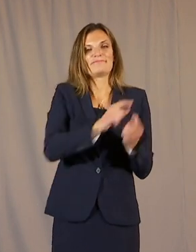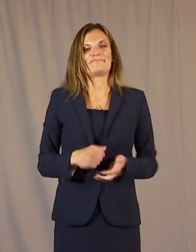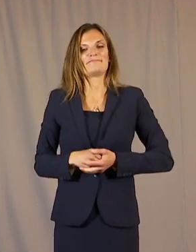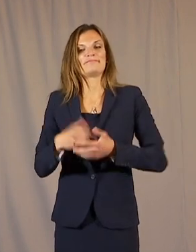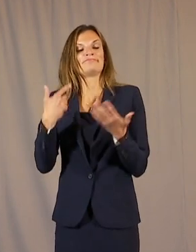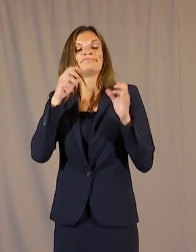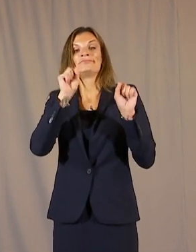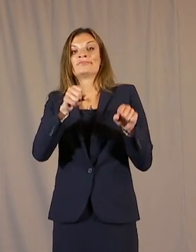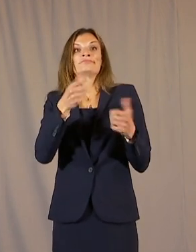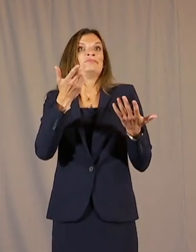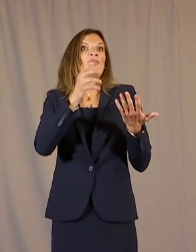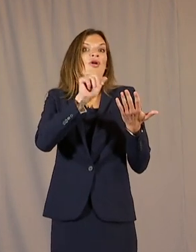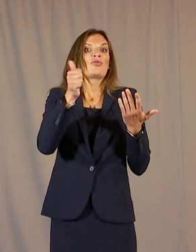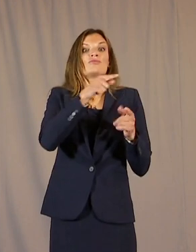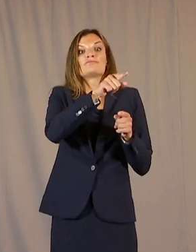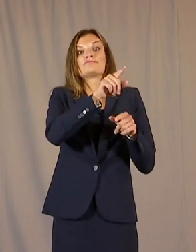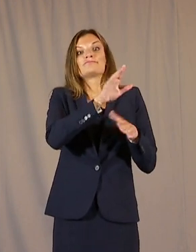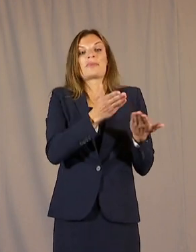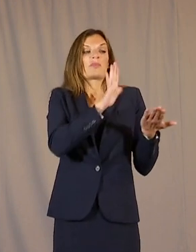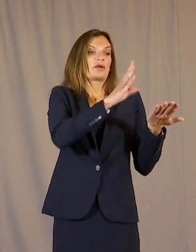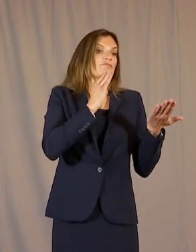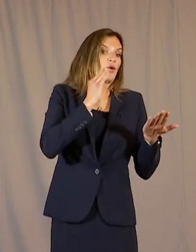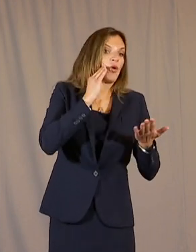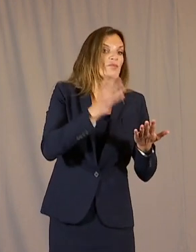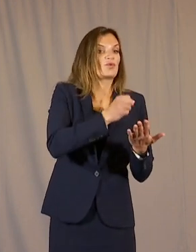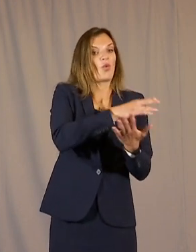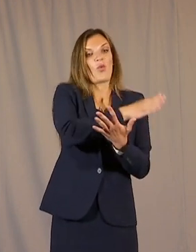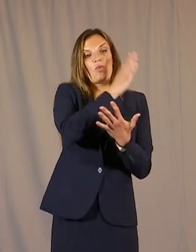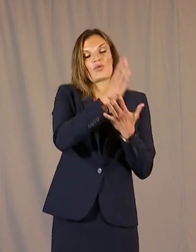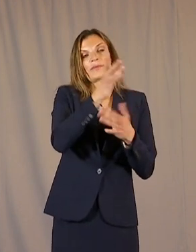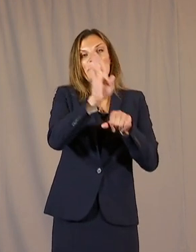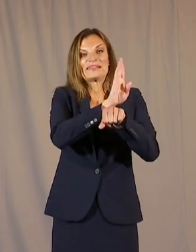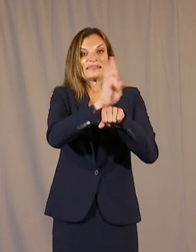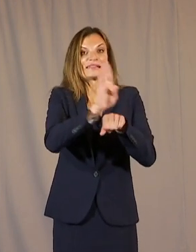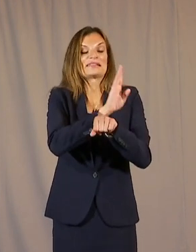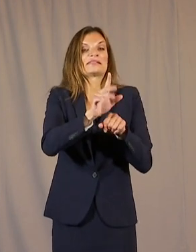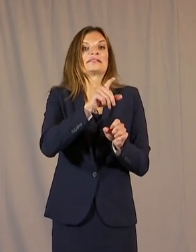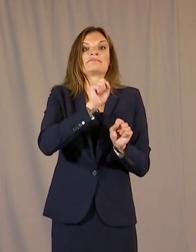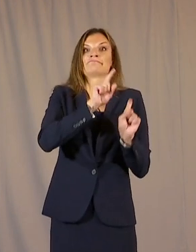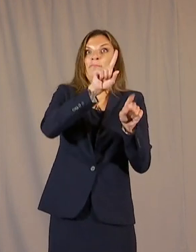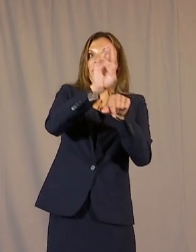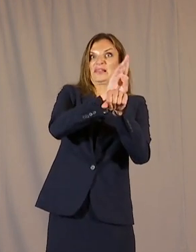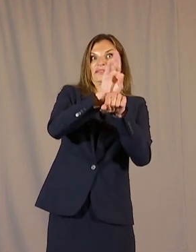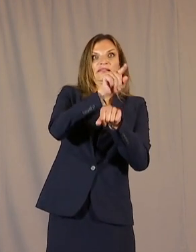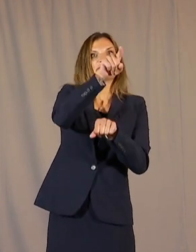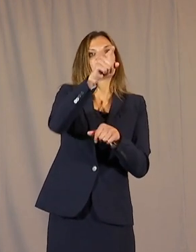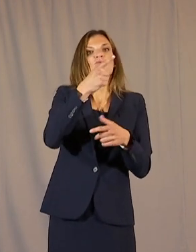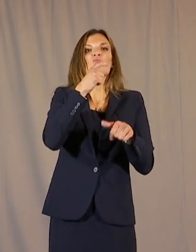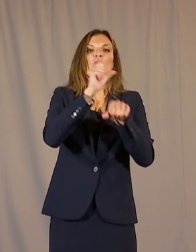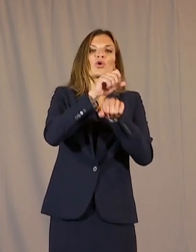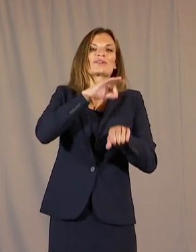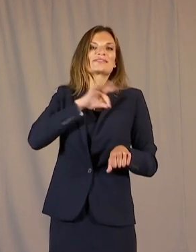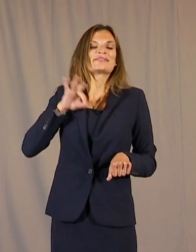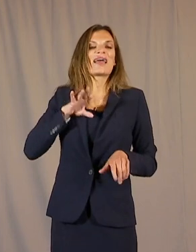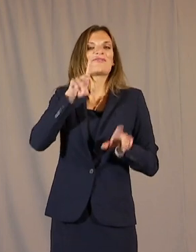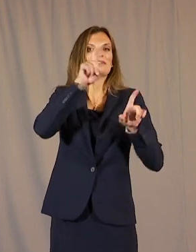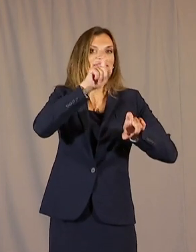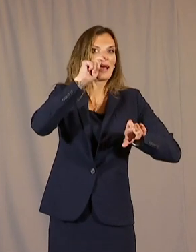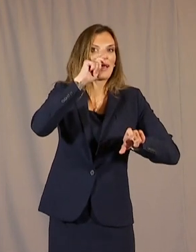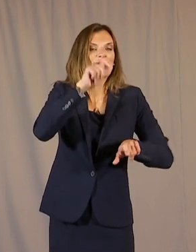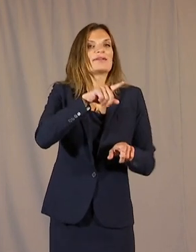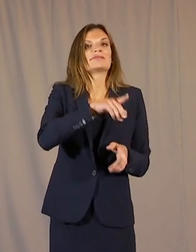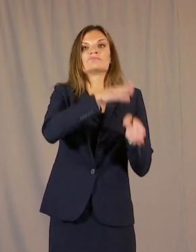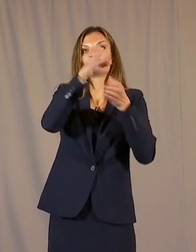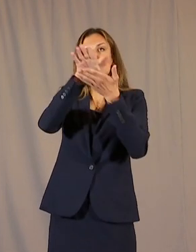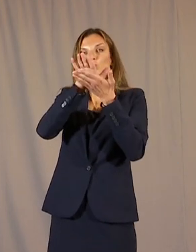to a business and help them, you know, test their employees there. They could go to schools to help do testing there. They could